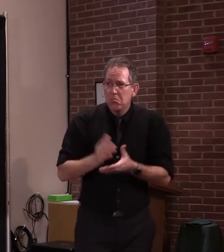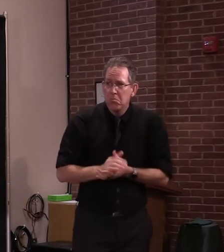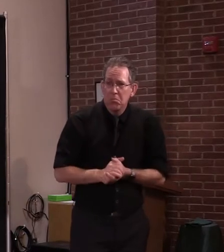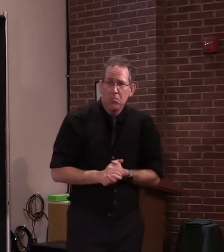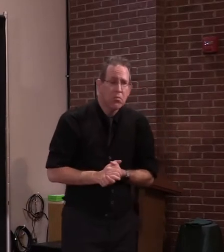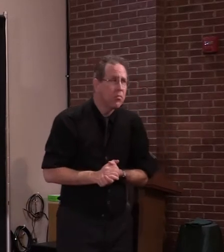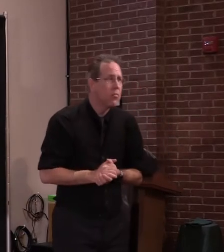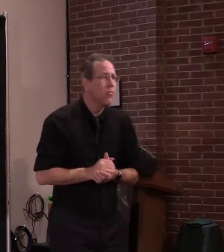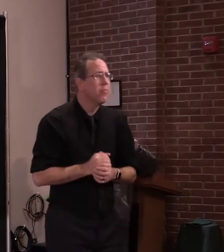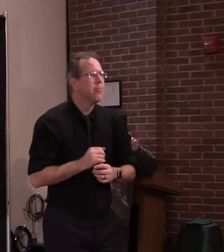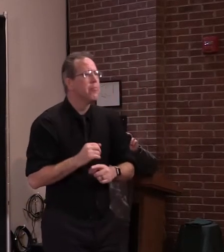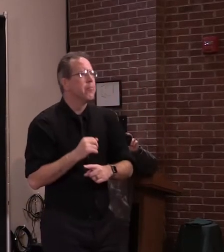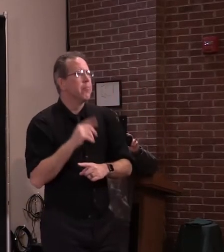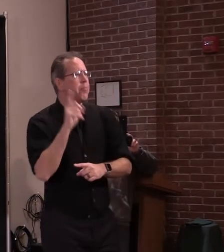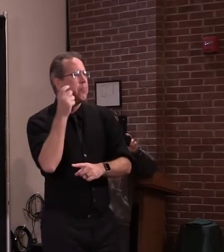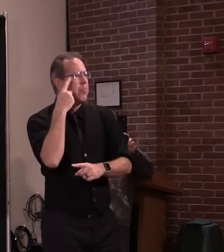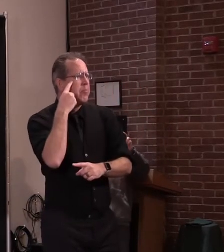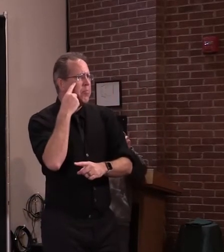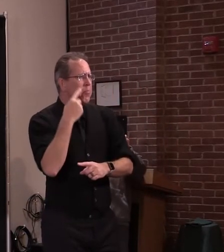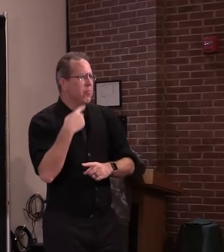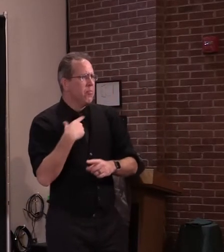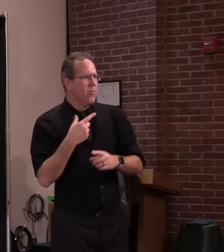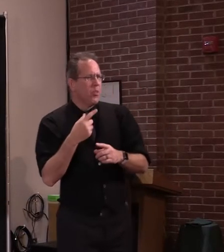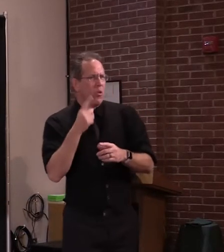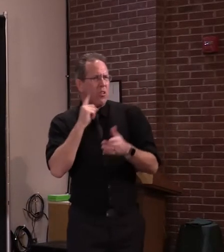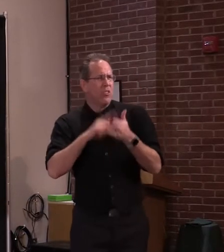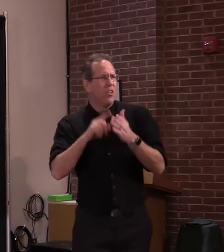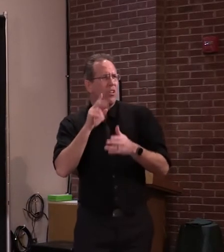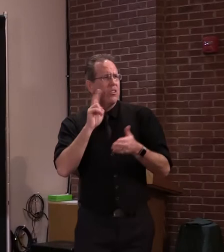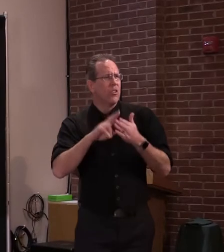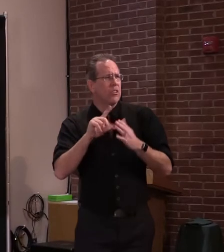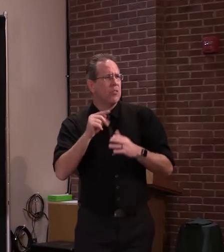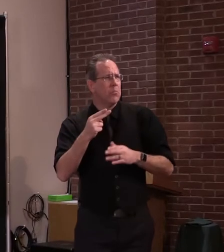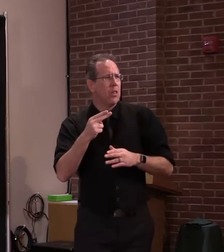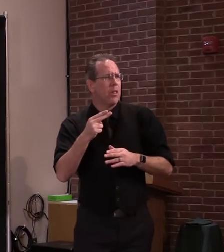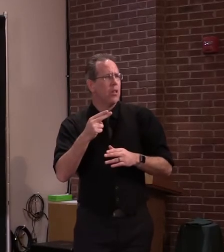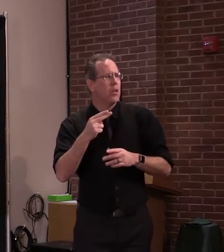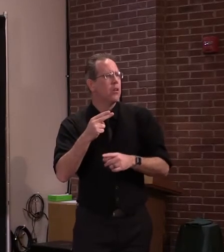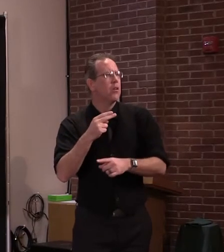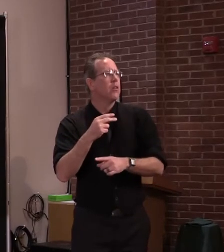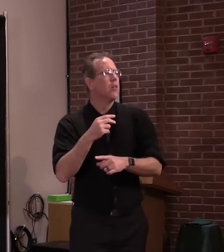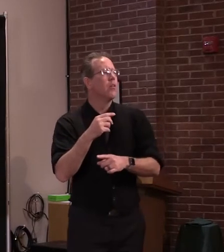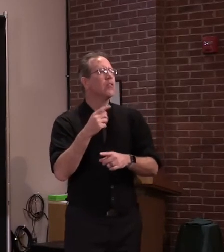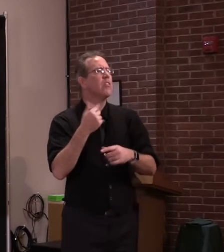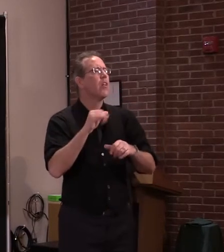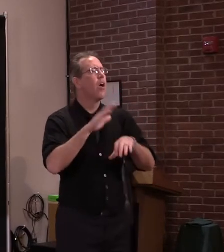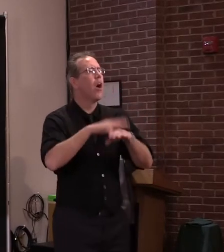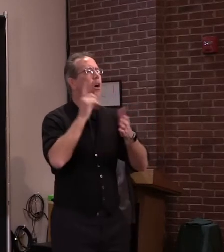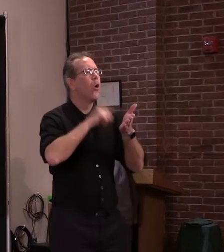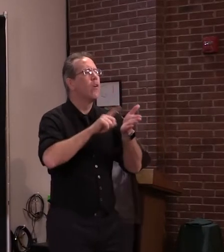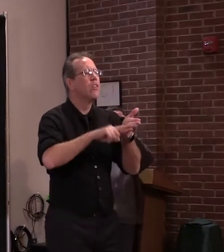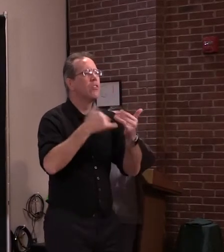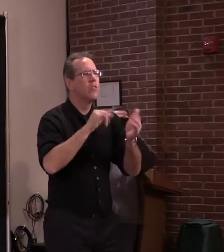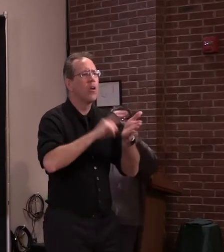Let me ask Secretary Samuelson if she has any answer to that. I'm sorry? Sure. It's ongoing.